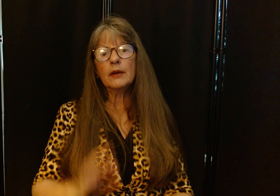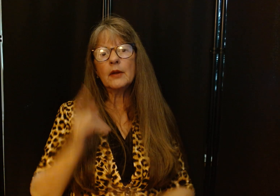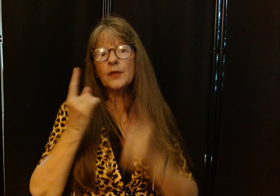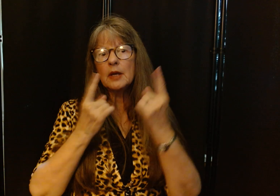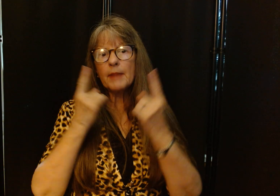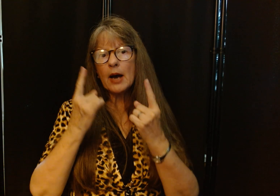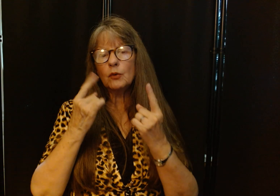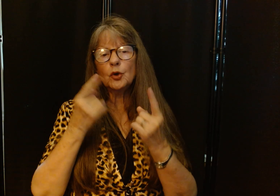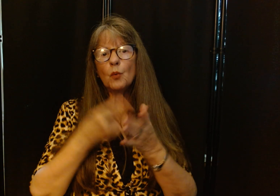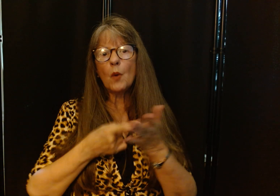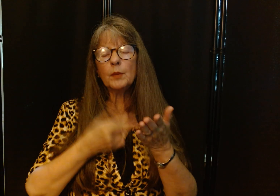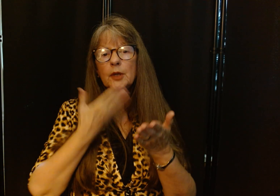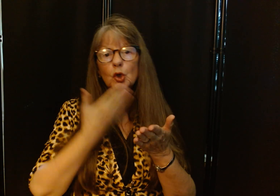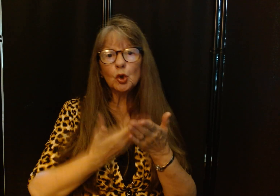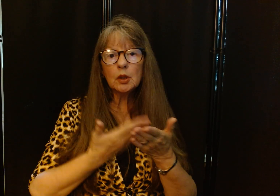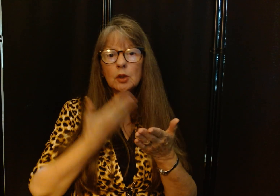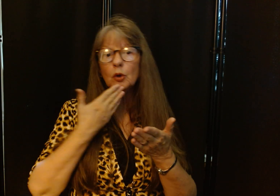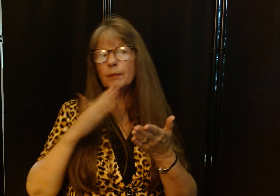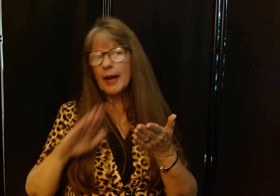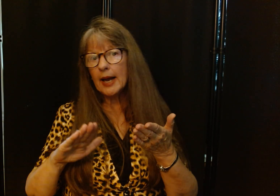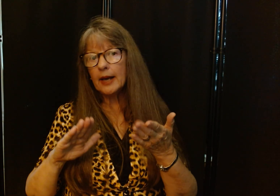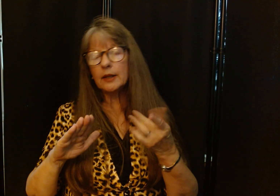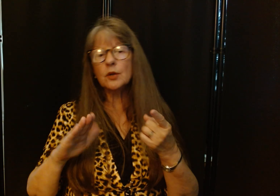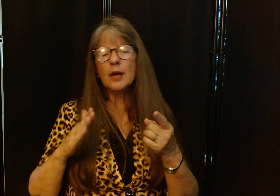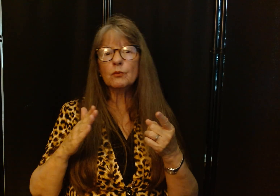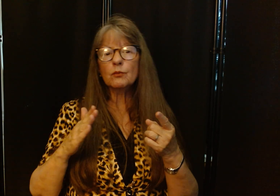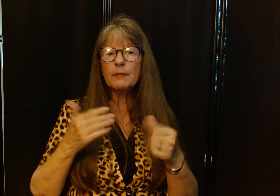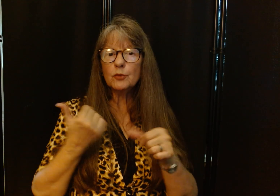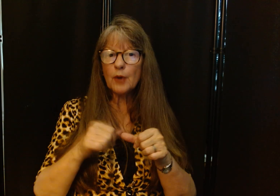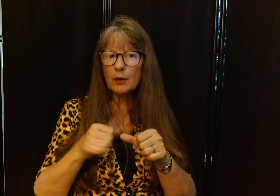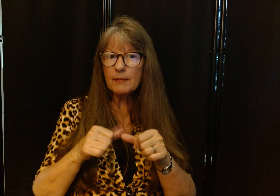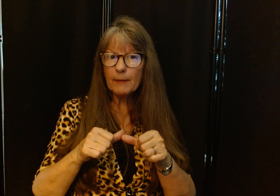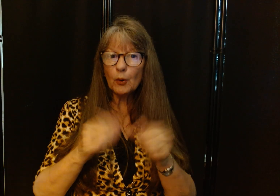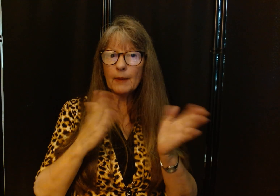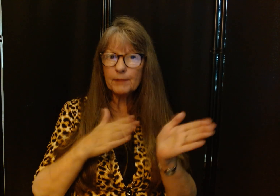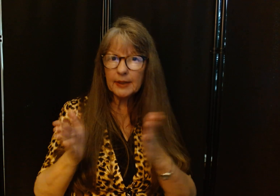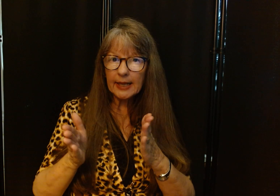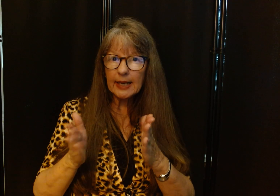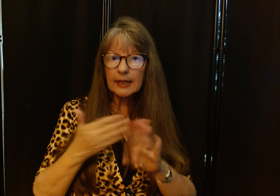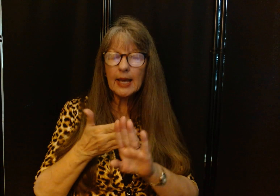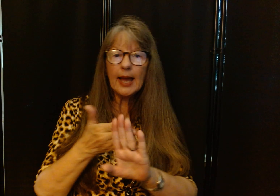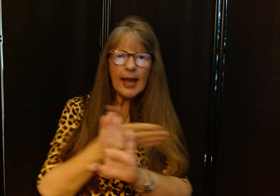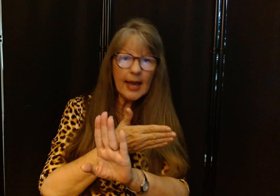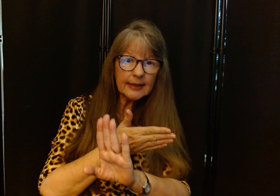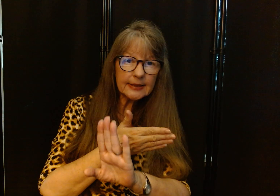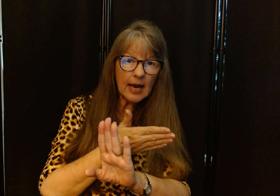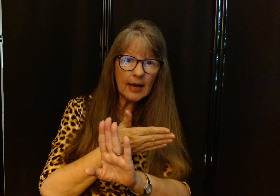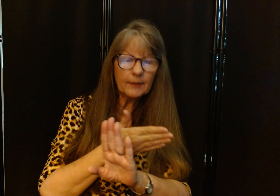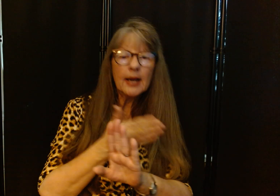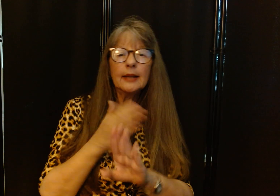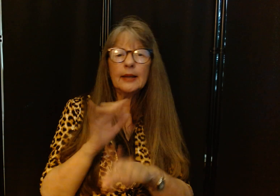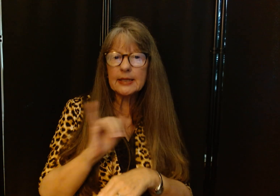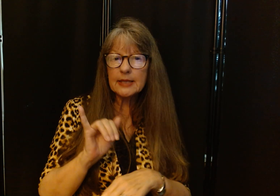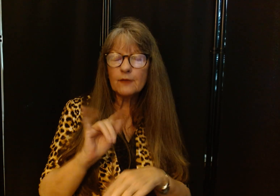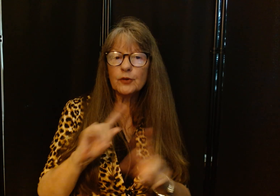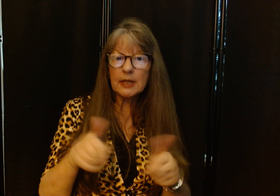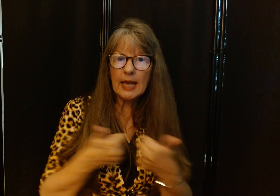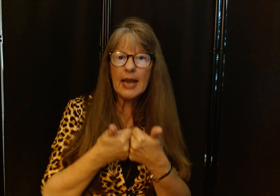think about what would be good or bad, and try to remember and plan ahead of time, like I said, for the games